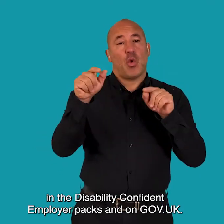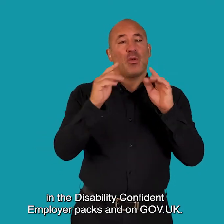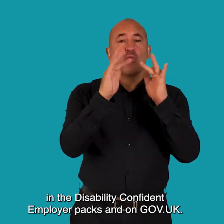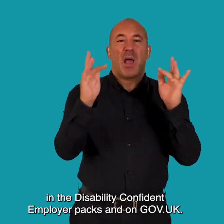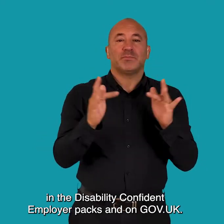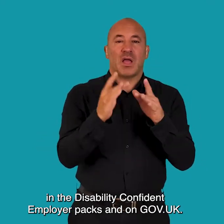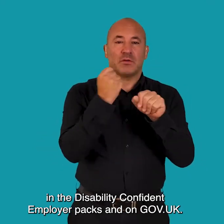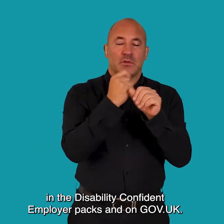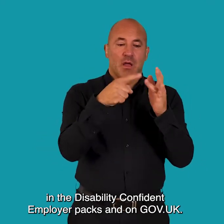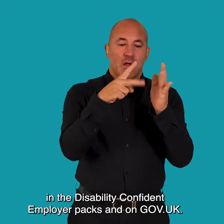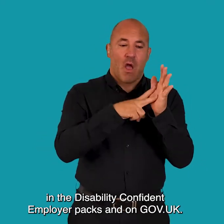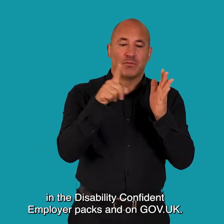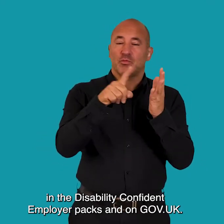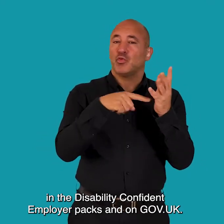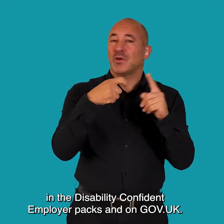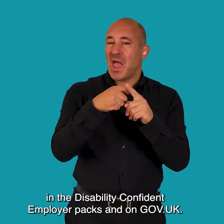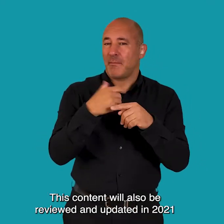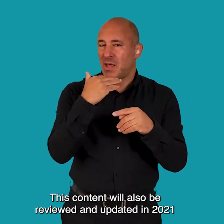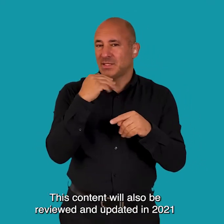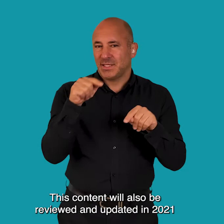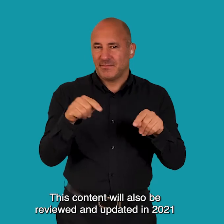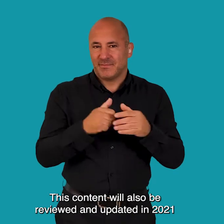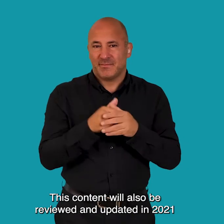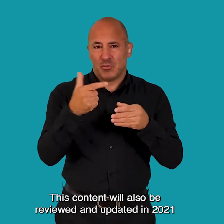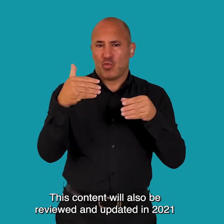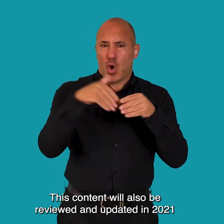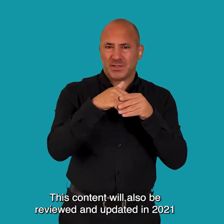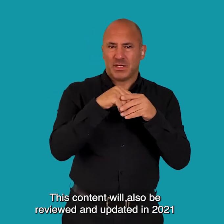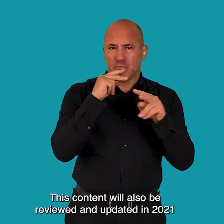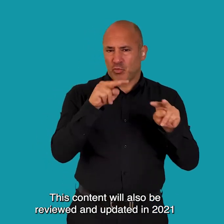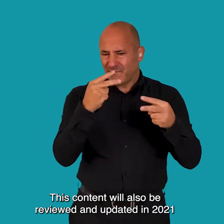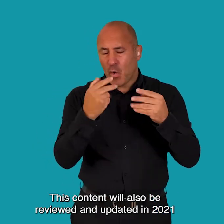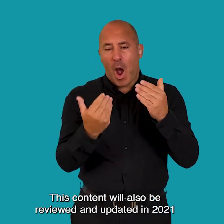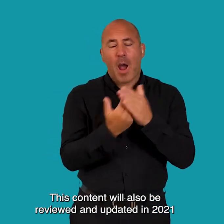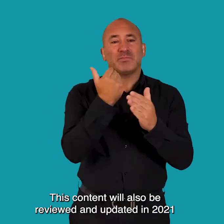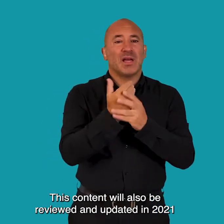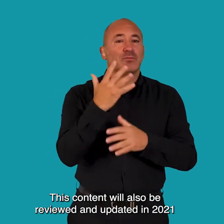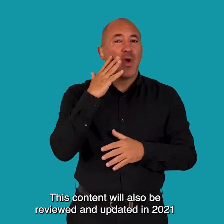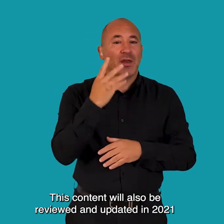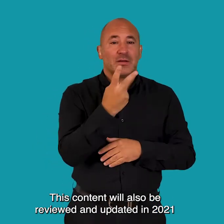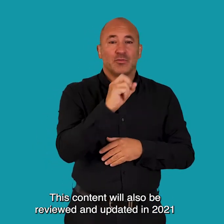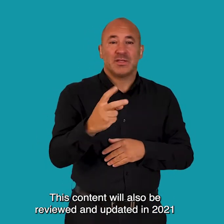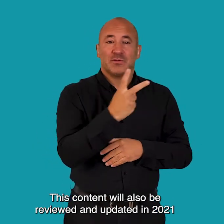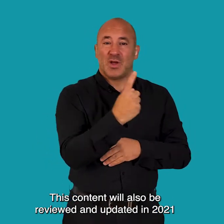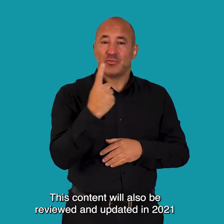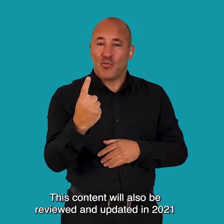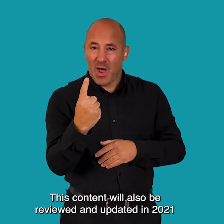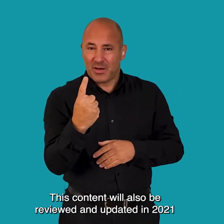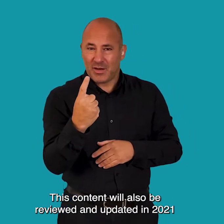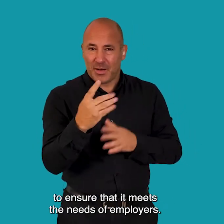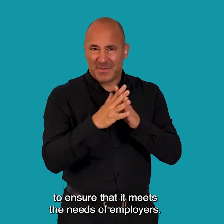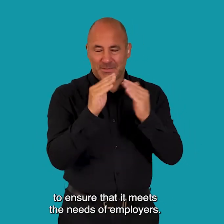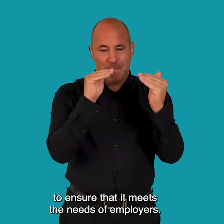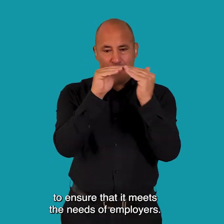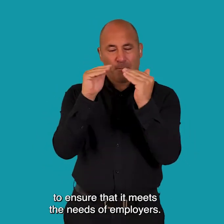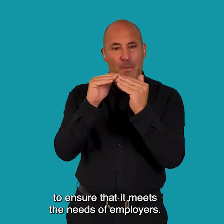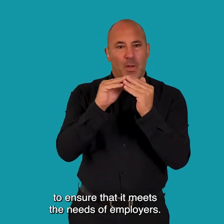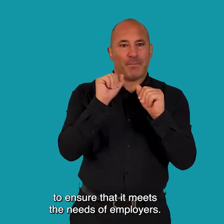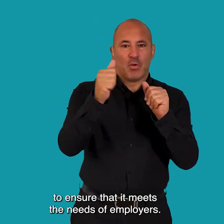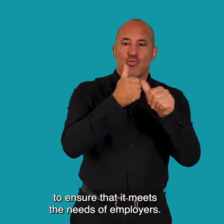on gov.uk. This content will also be reviewed and updated in 2021 to ensure that it meets the